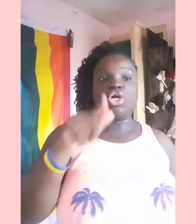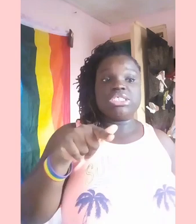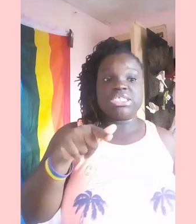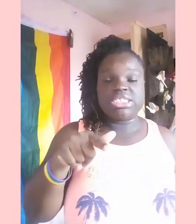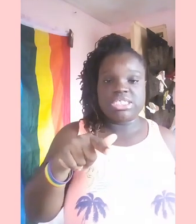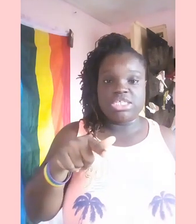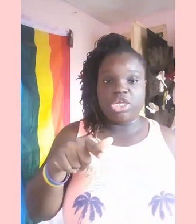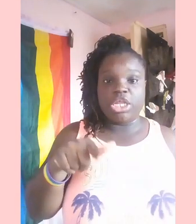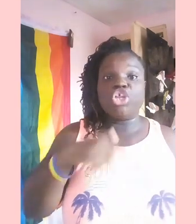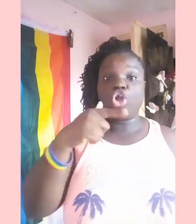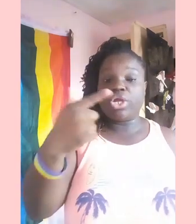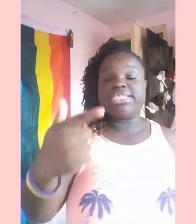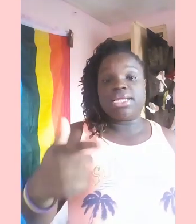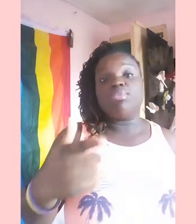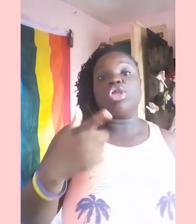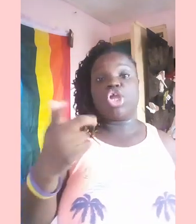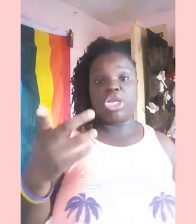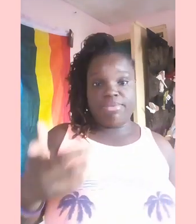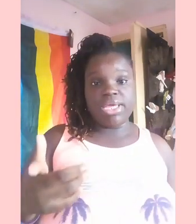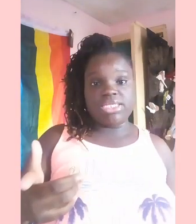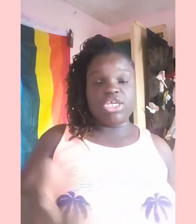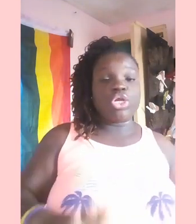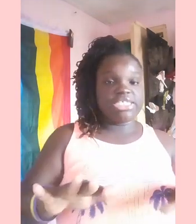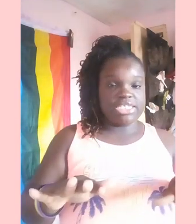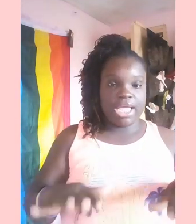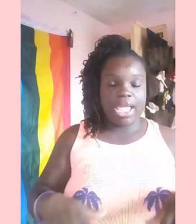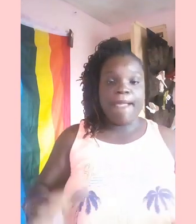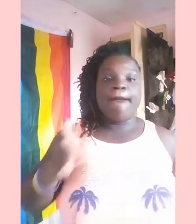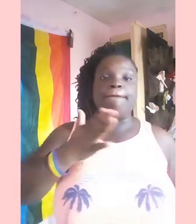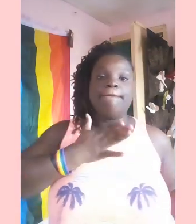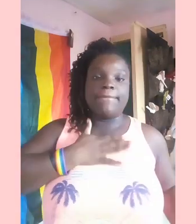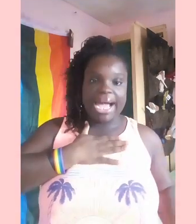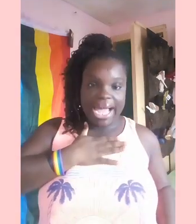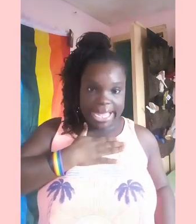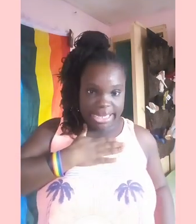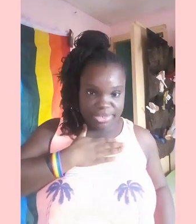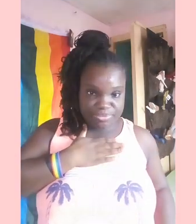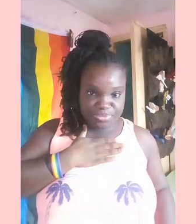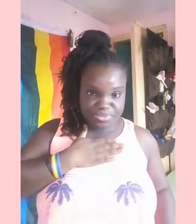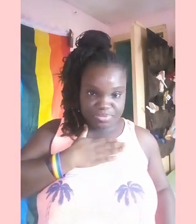going to tell them what your name is. They're going to say, my